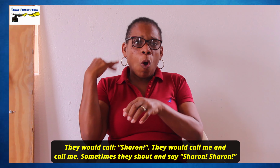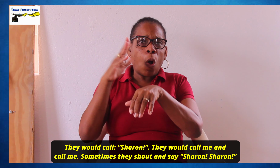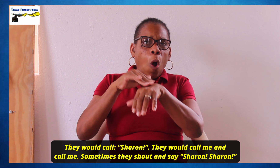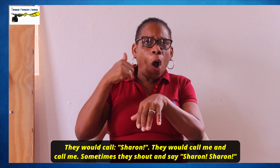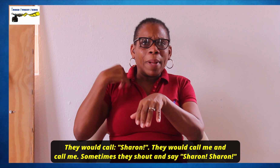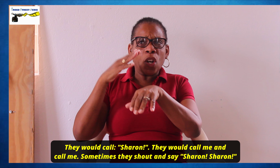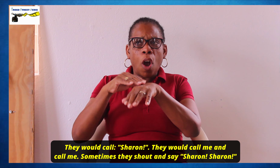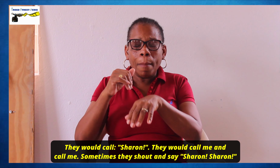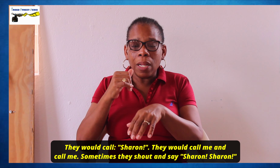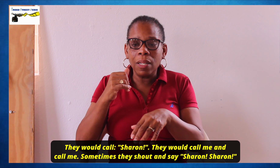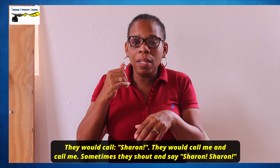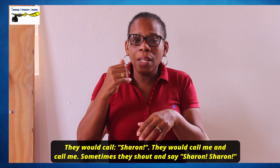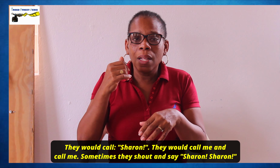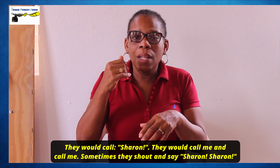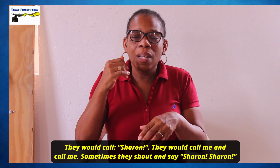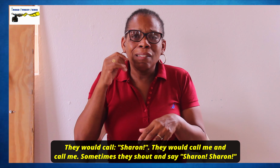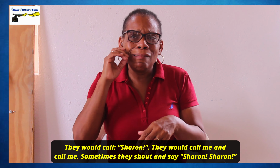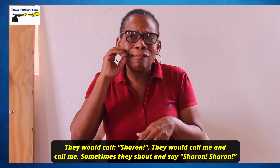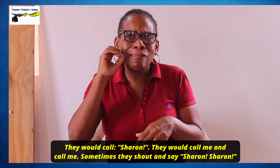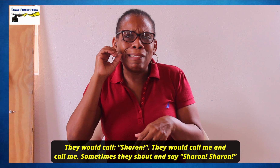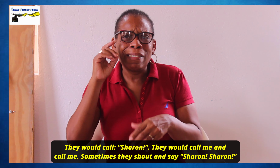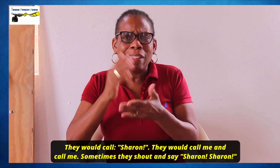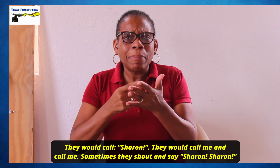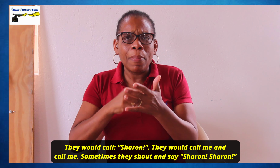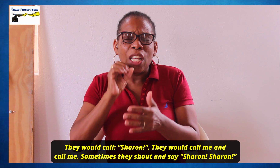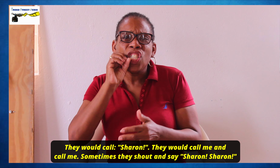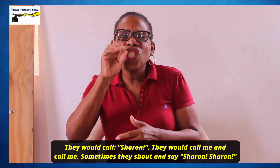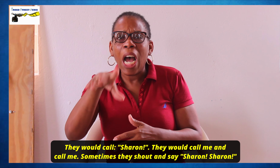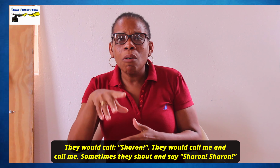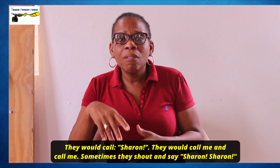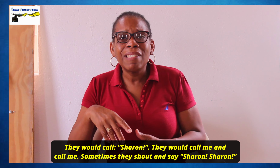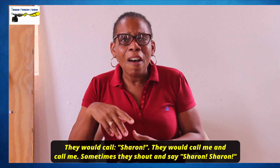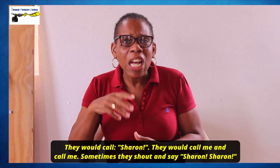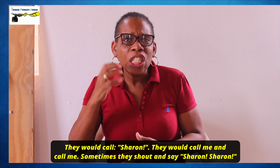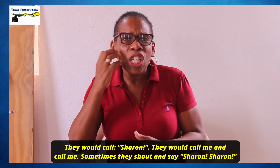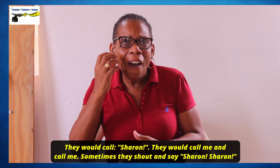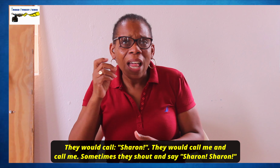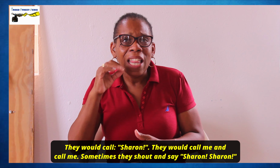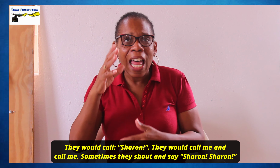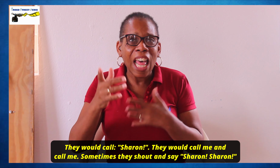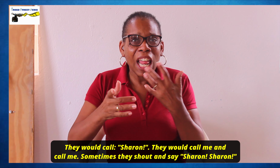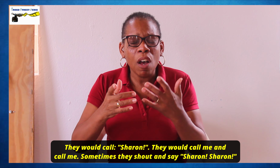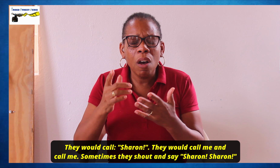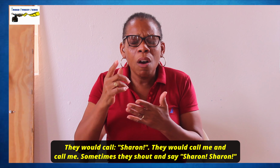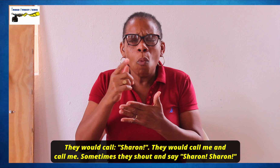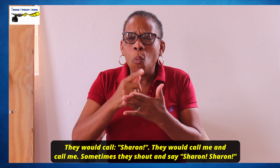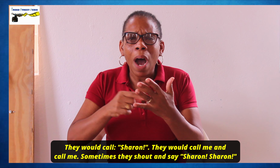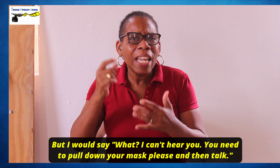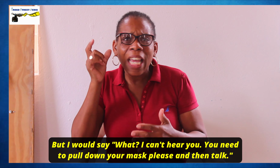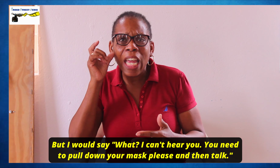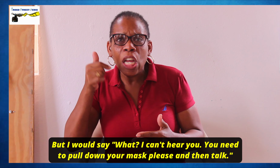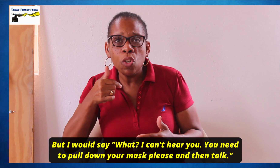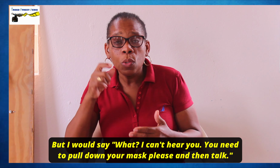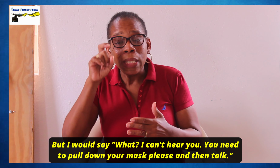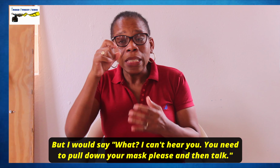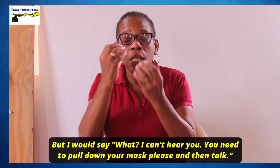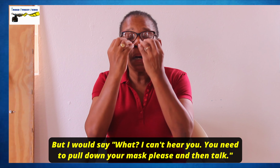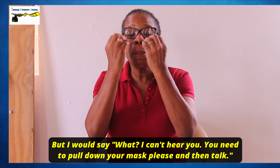would call Sharon. They would call me and call me. Sometimes they shout and say, Sharon, Sharon. But I would